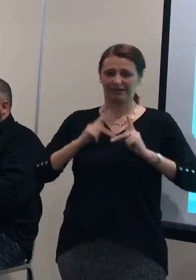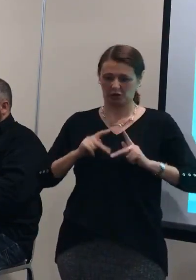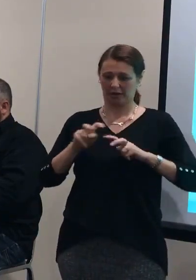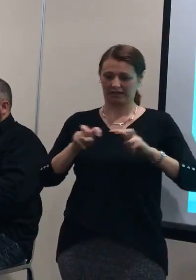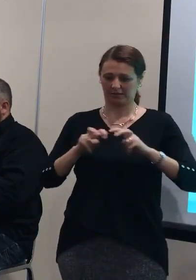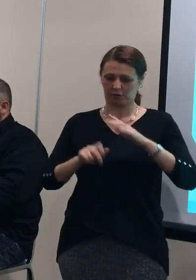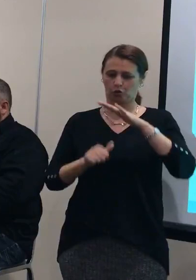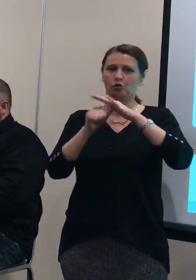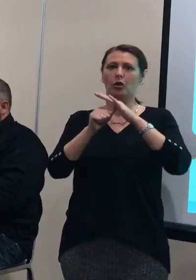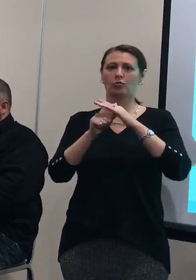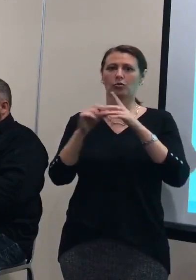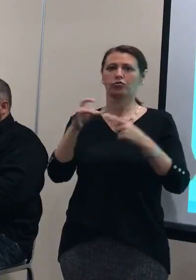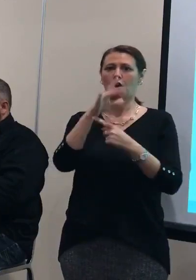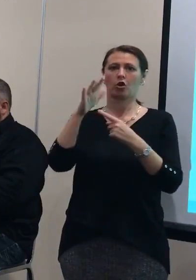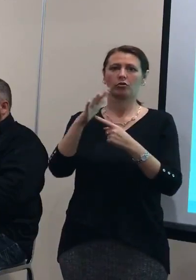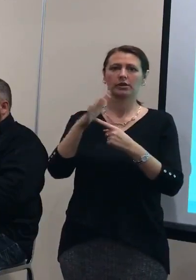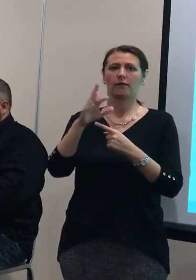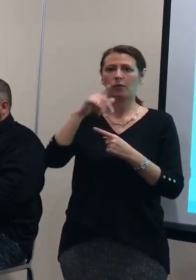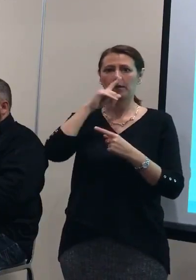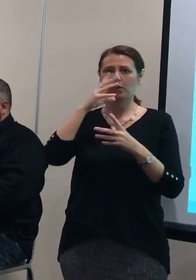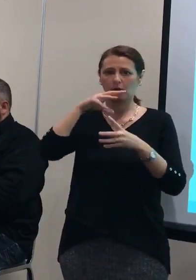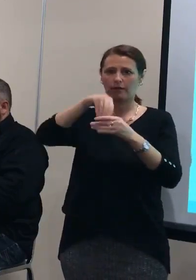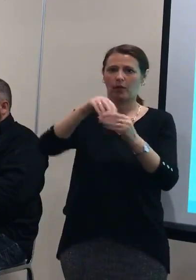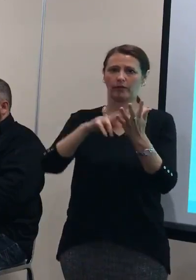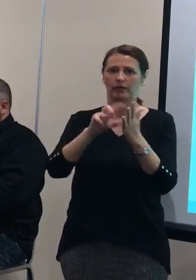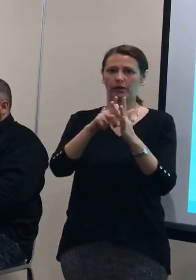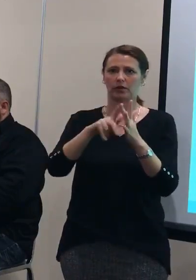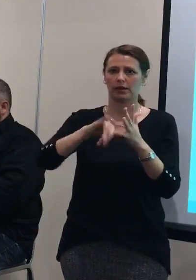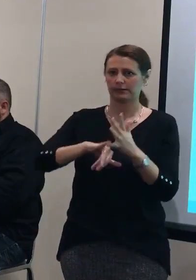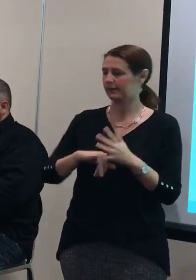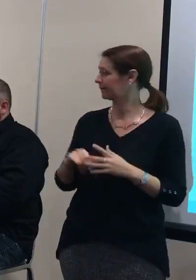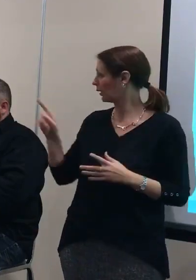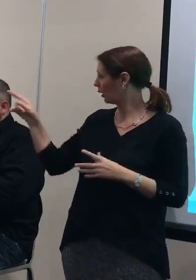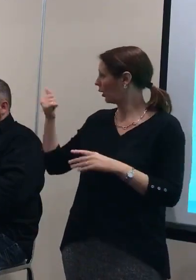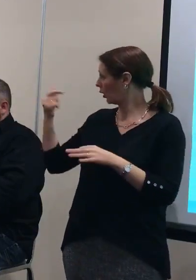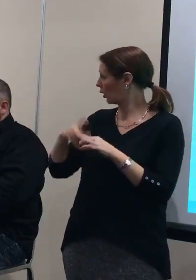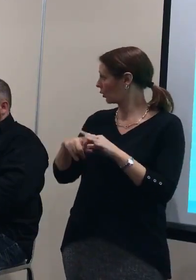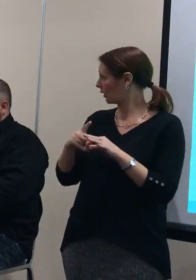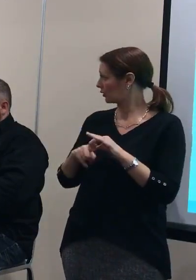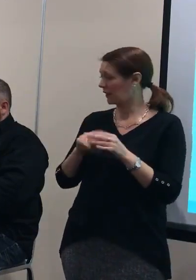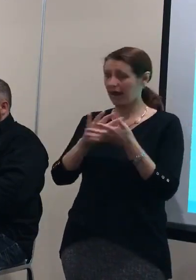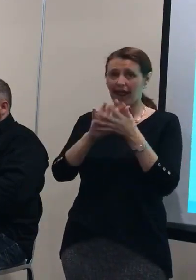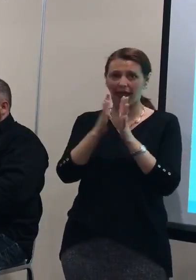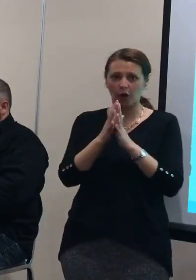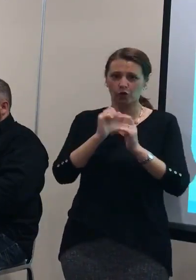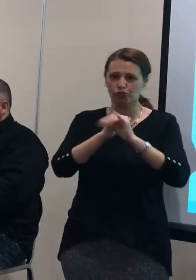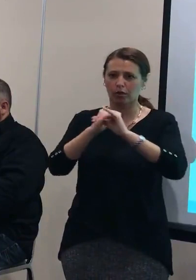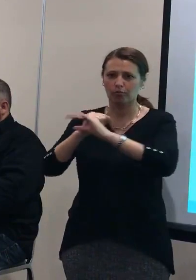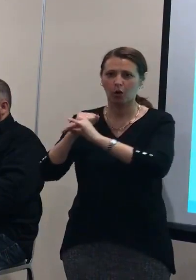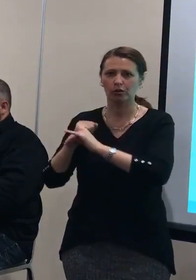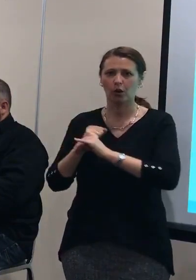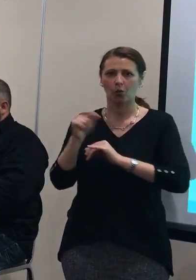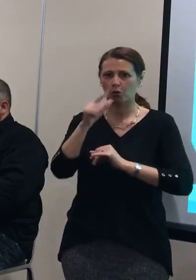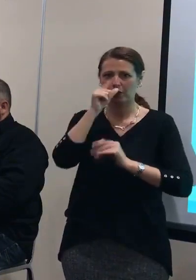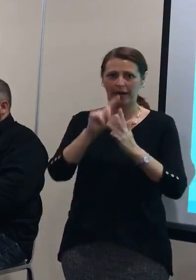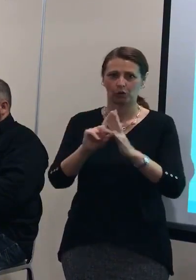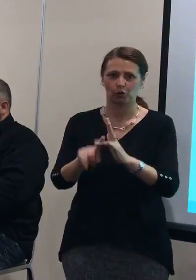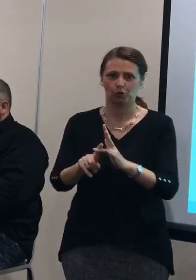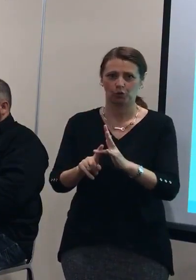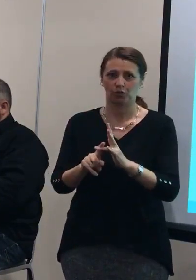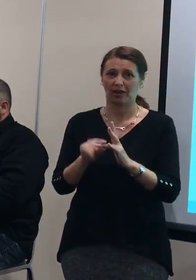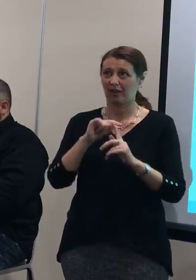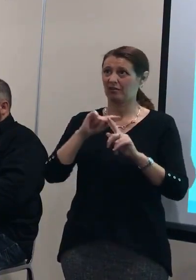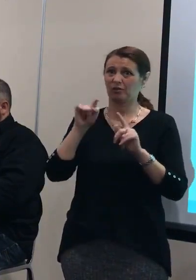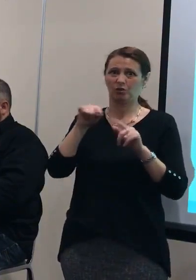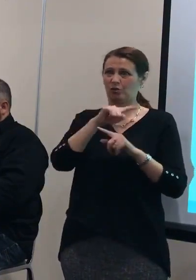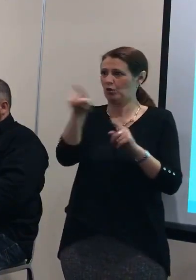really a top priority for people coming through that program? I would recommend, it's a good question actually, in terms of how you actually promote the virtues of what you're doing and the fact that you even